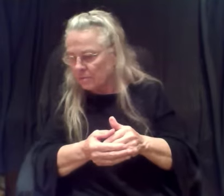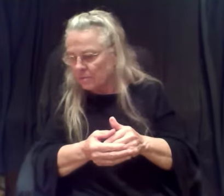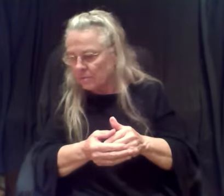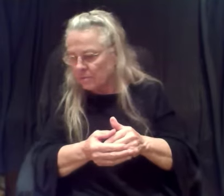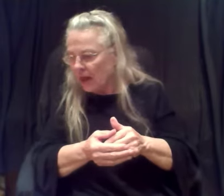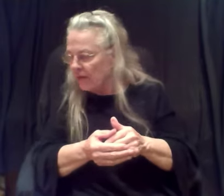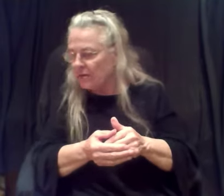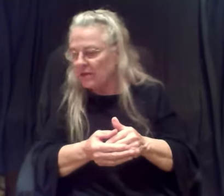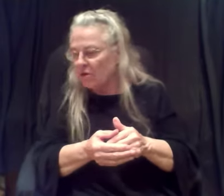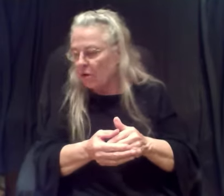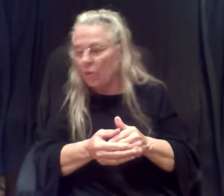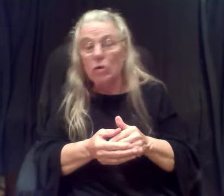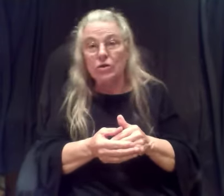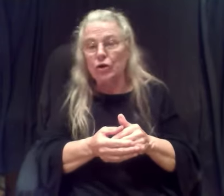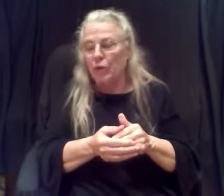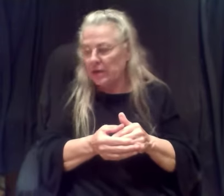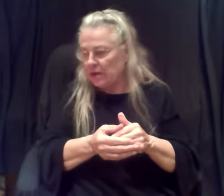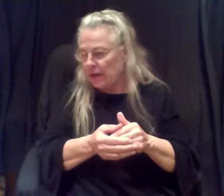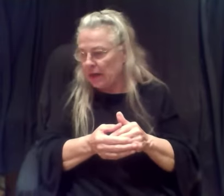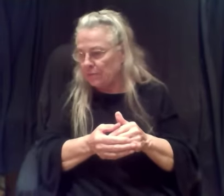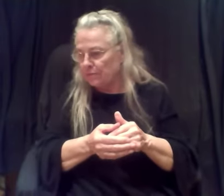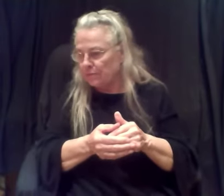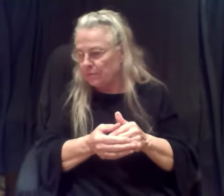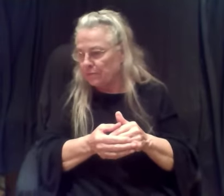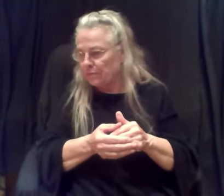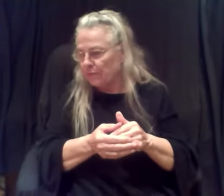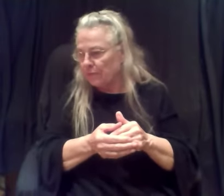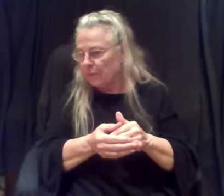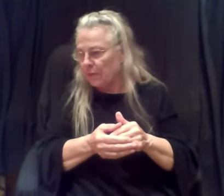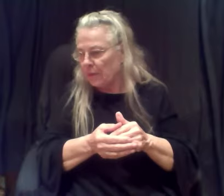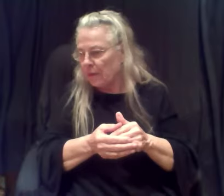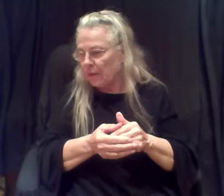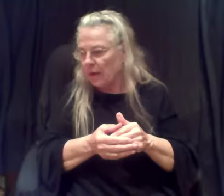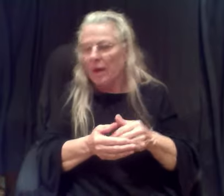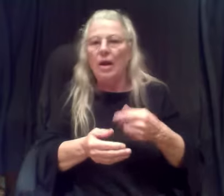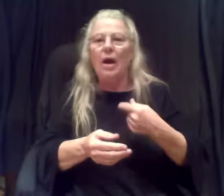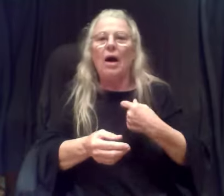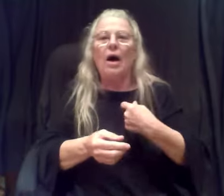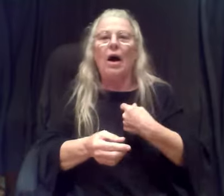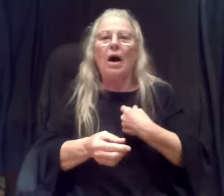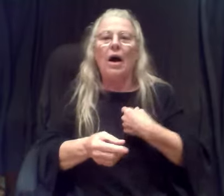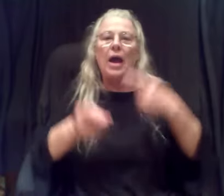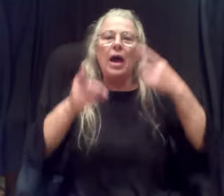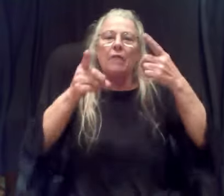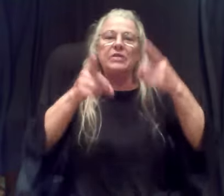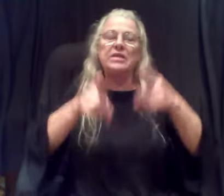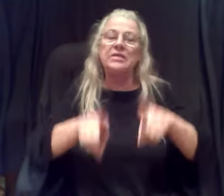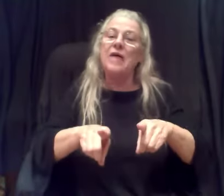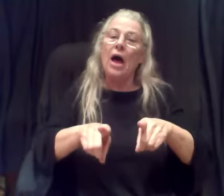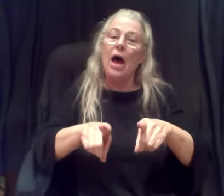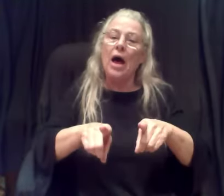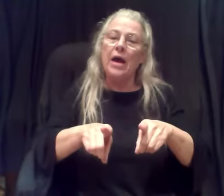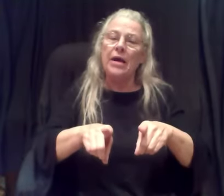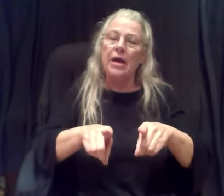I think that's all the words that you're going to need. I have